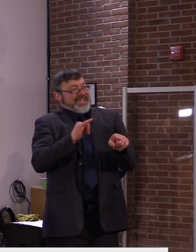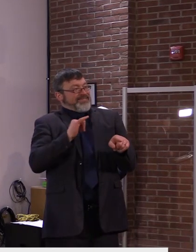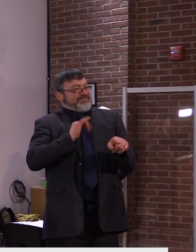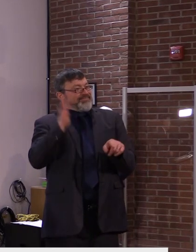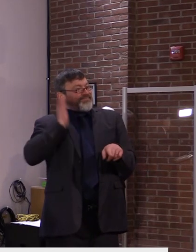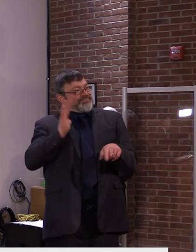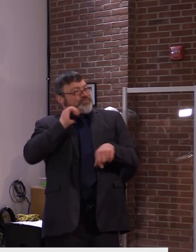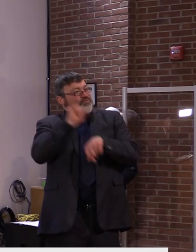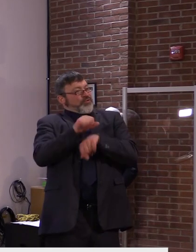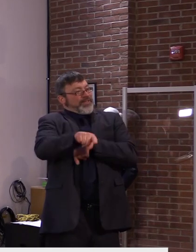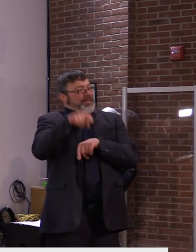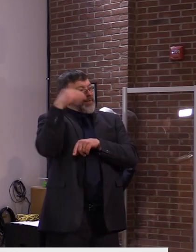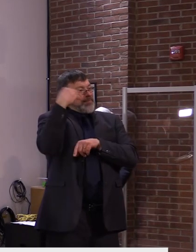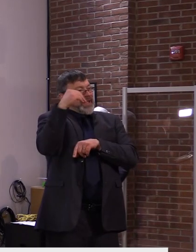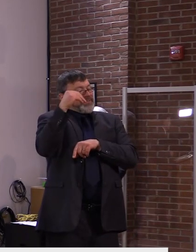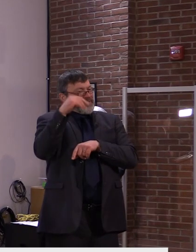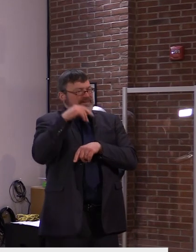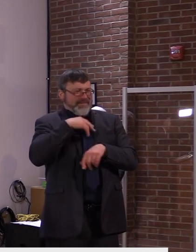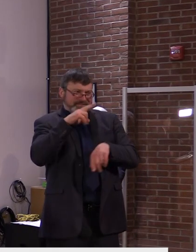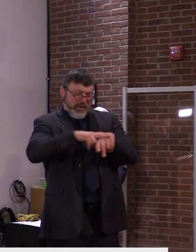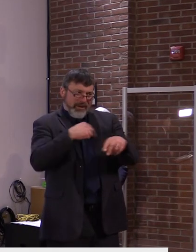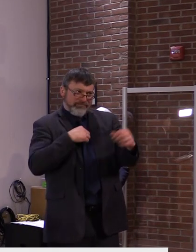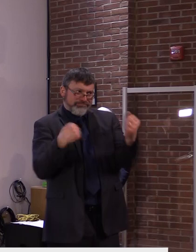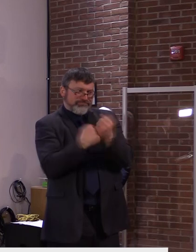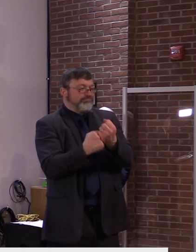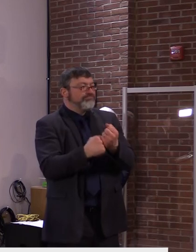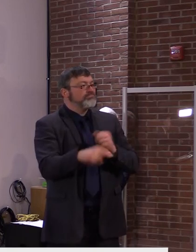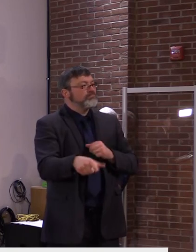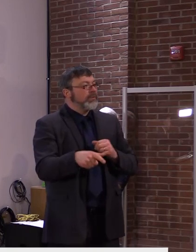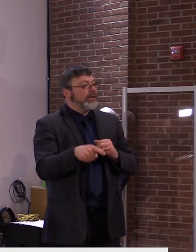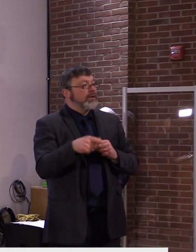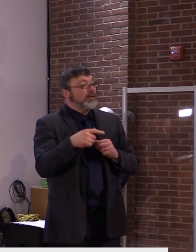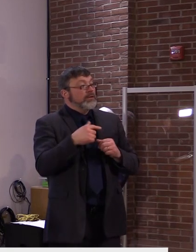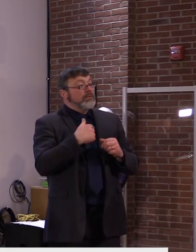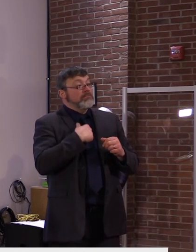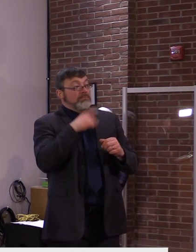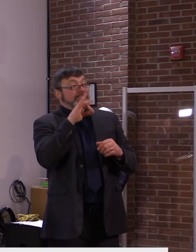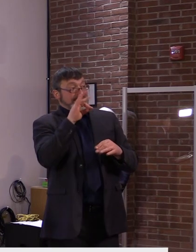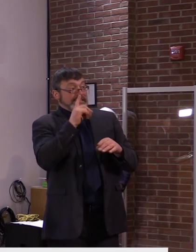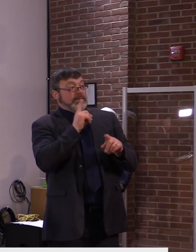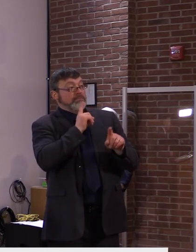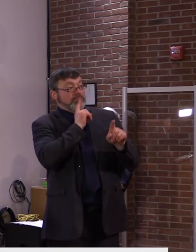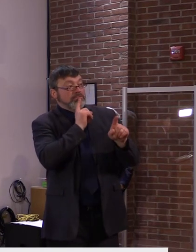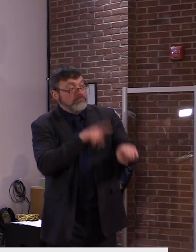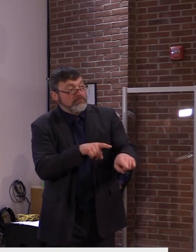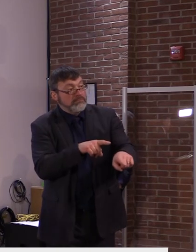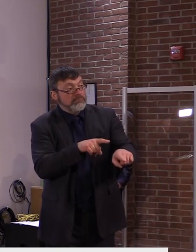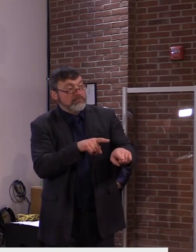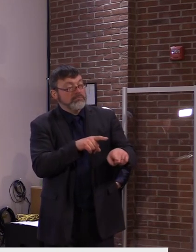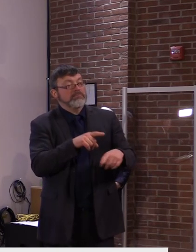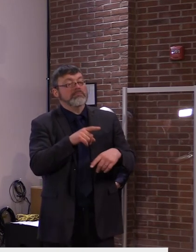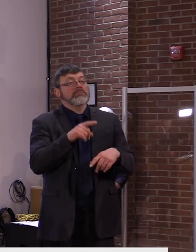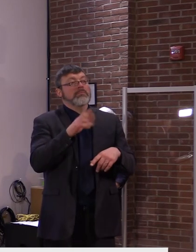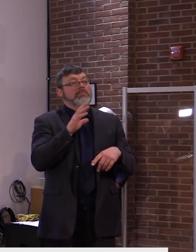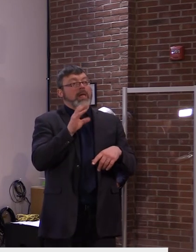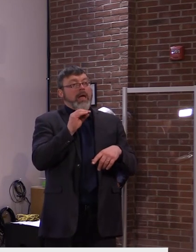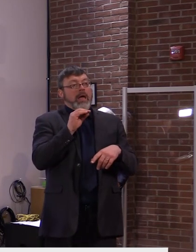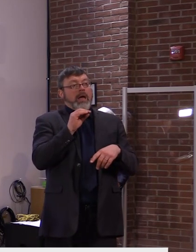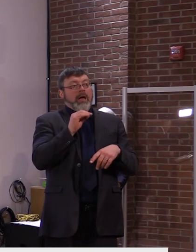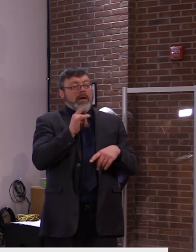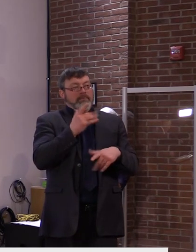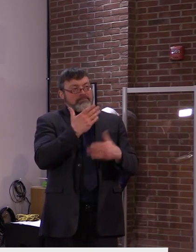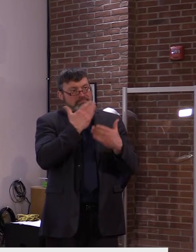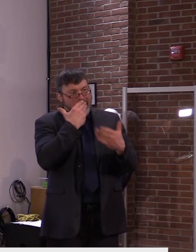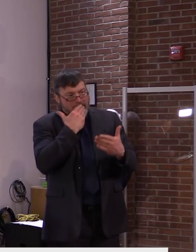advocacy. I did respond and merely said that. Thank you very much for your advocacy. But as we've been